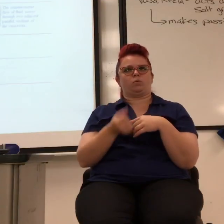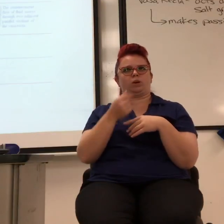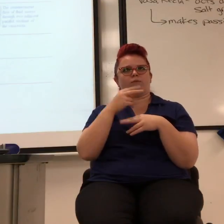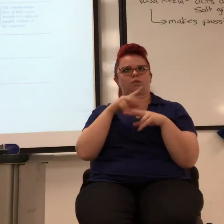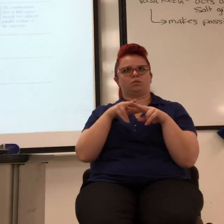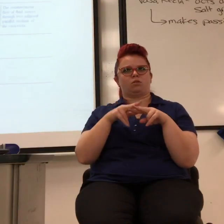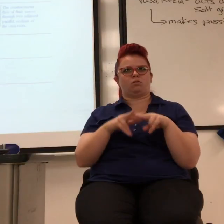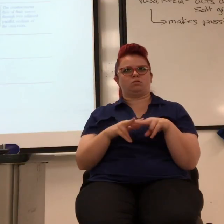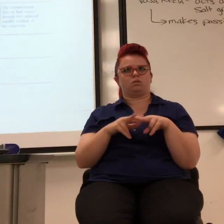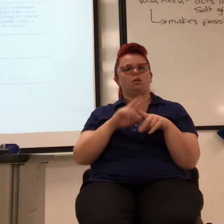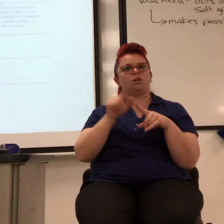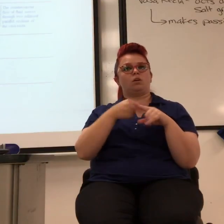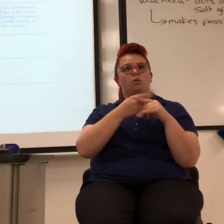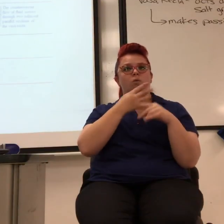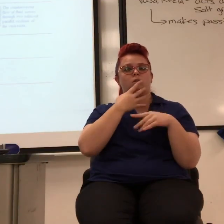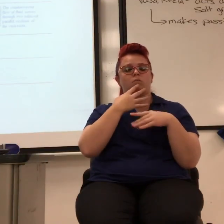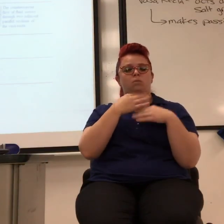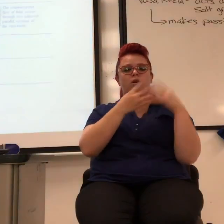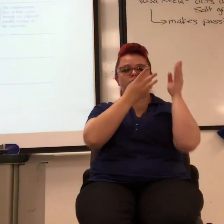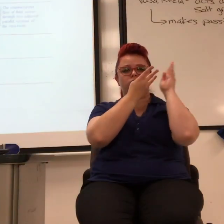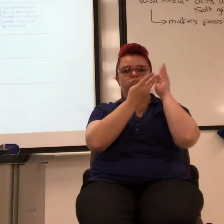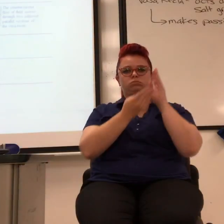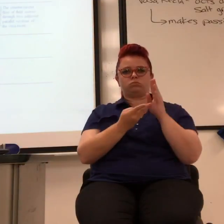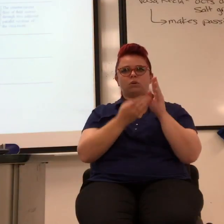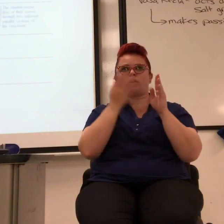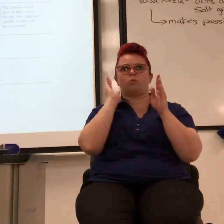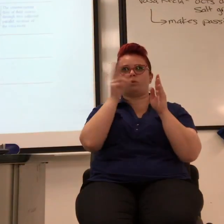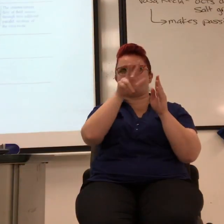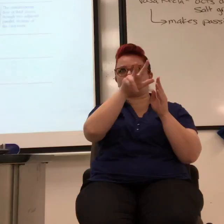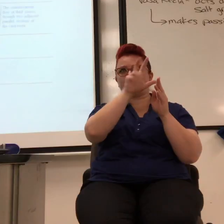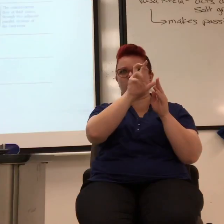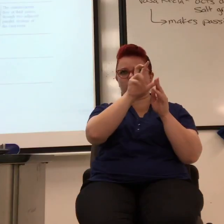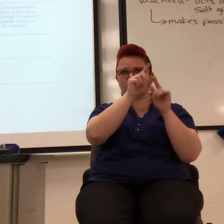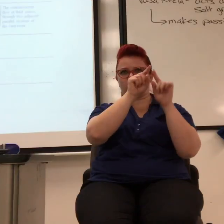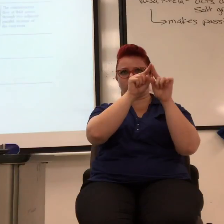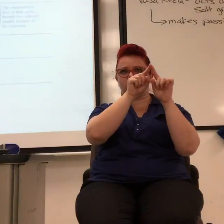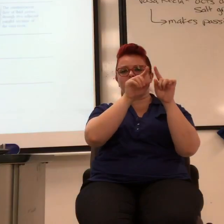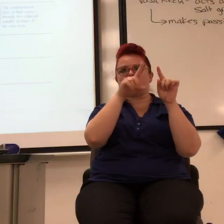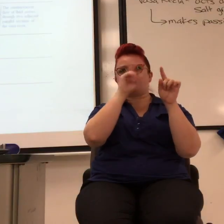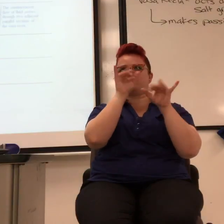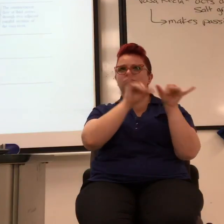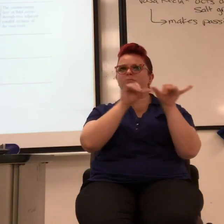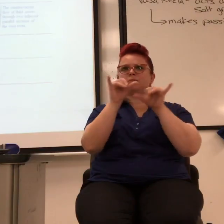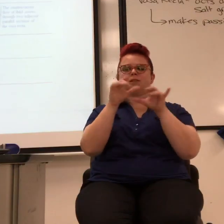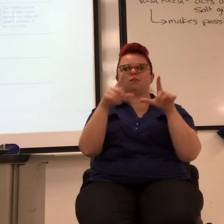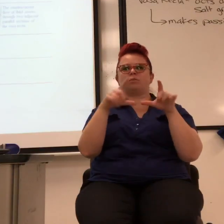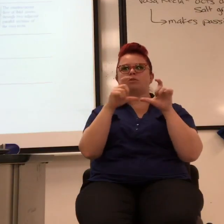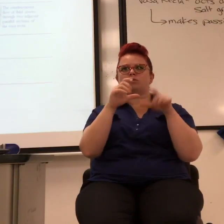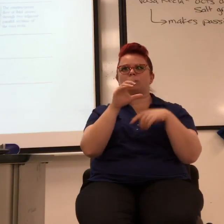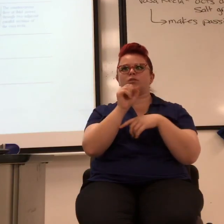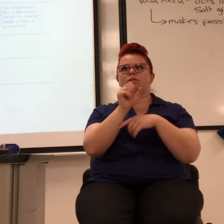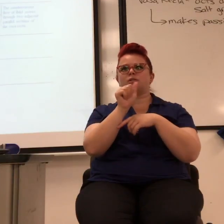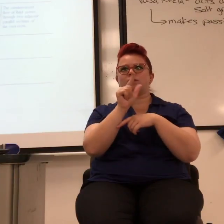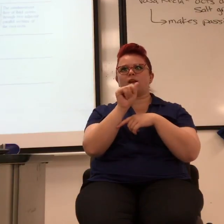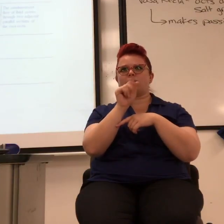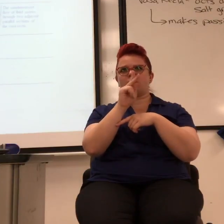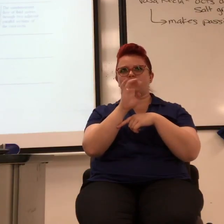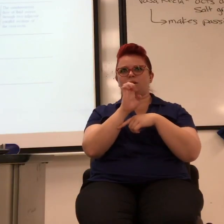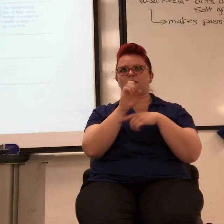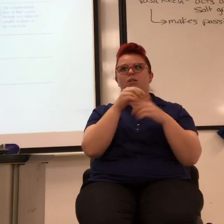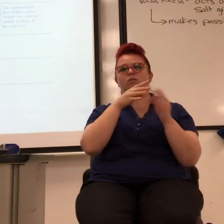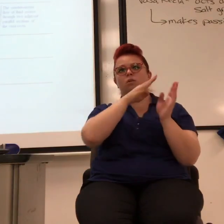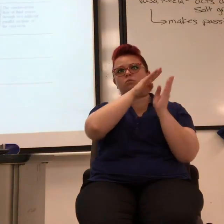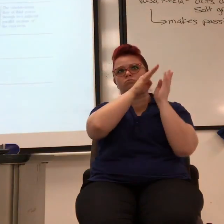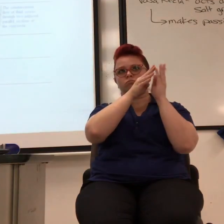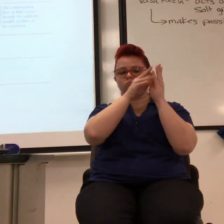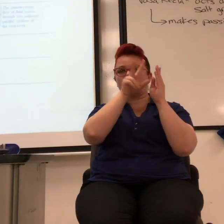as blood comes in, blood is going to be 300 because it's like, you know, the concentration of saline. Comes in 300, but if you're